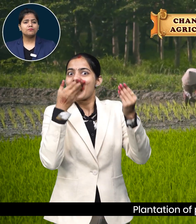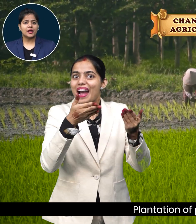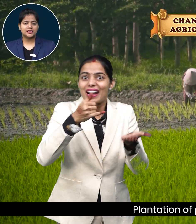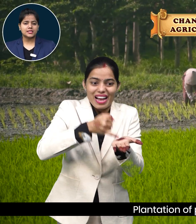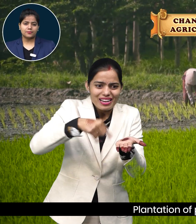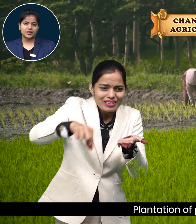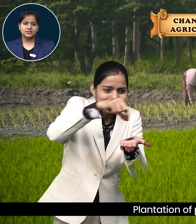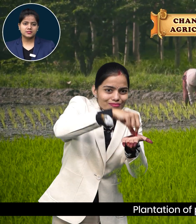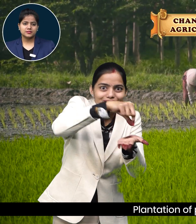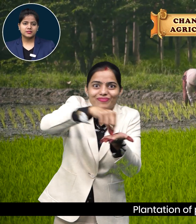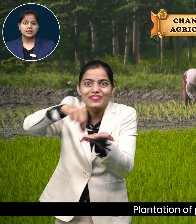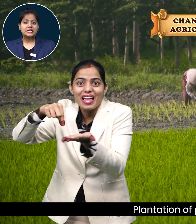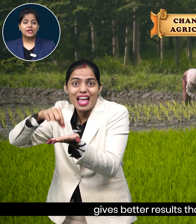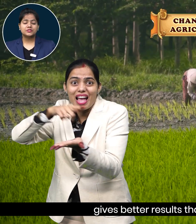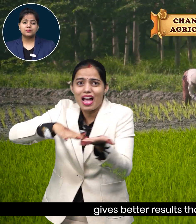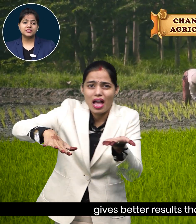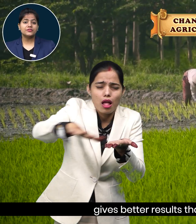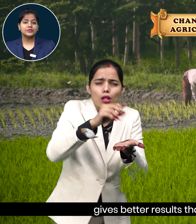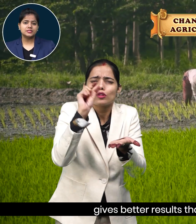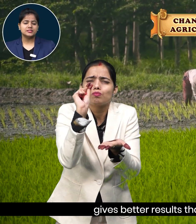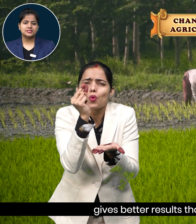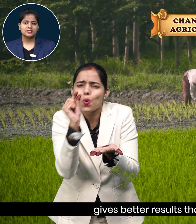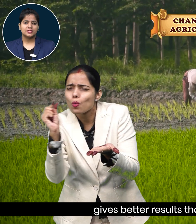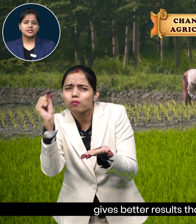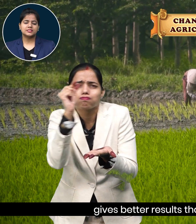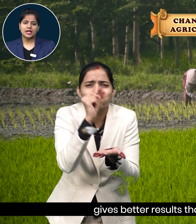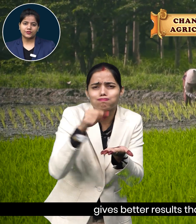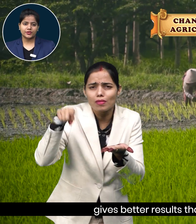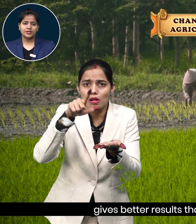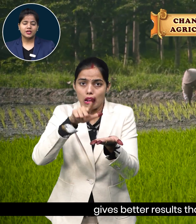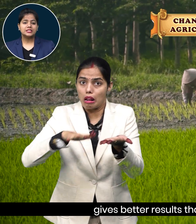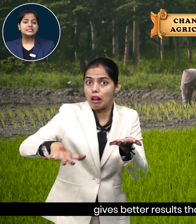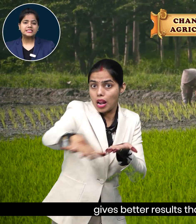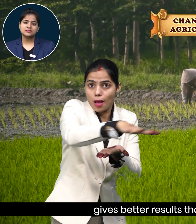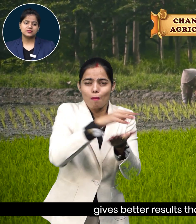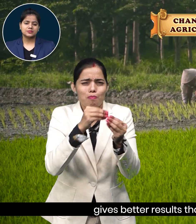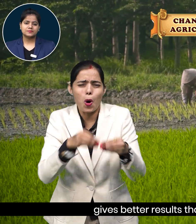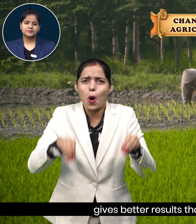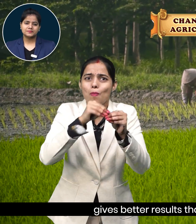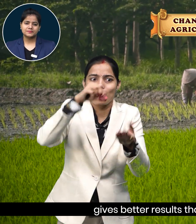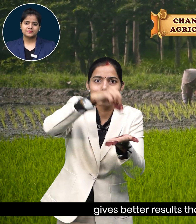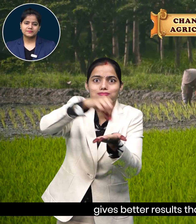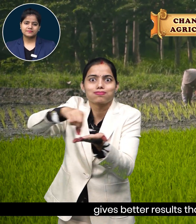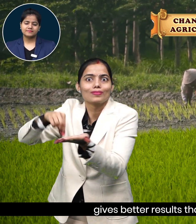Plantation of paddy saplings gives better results than scattering the seeds.